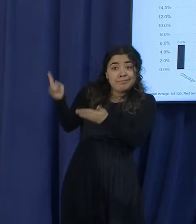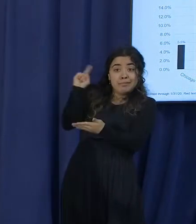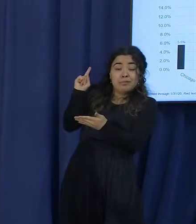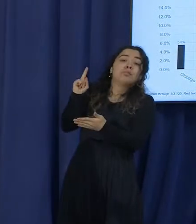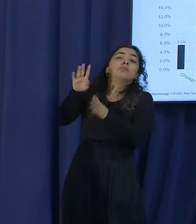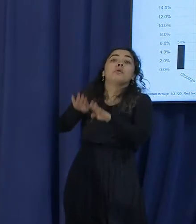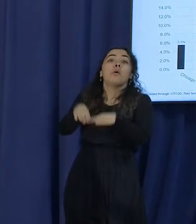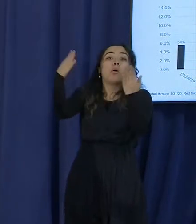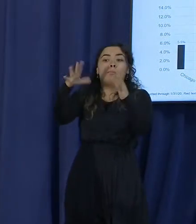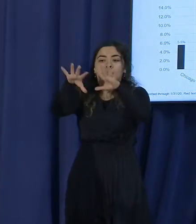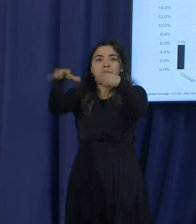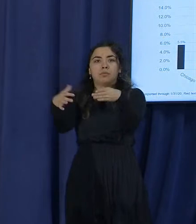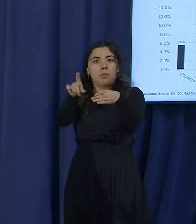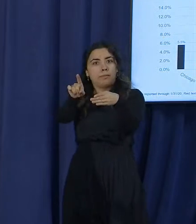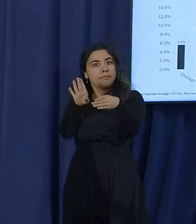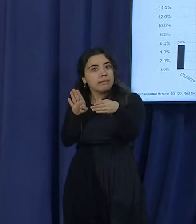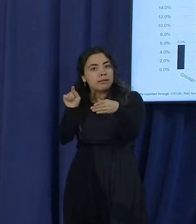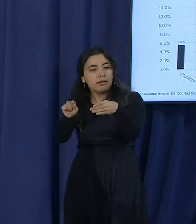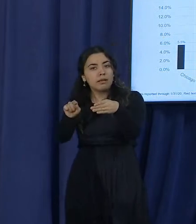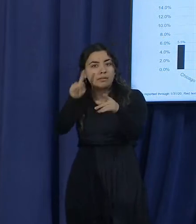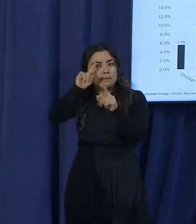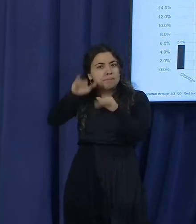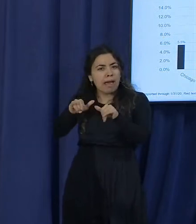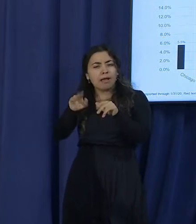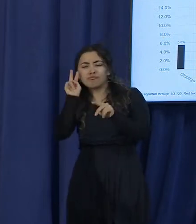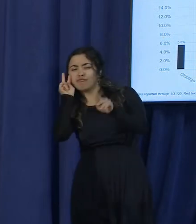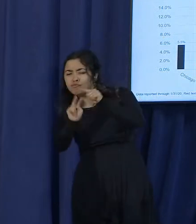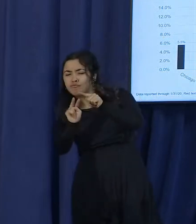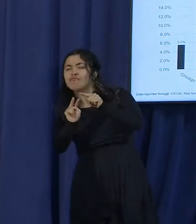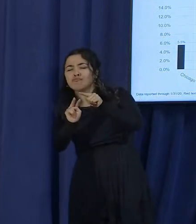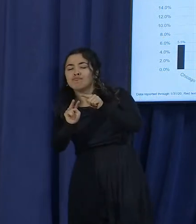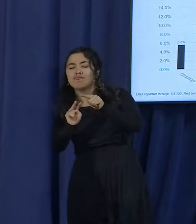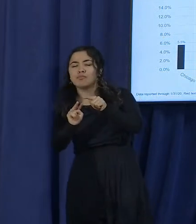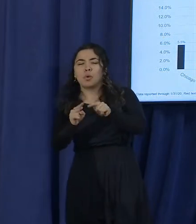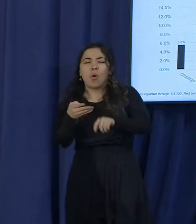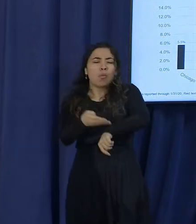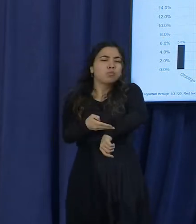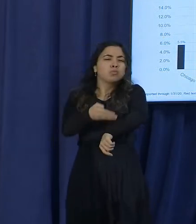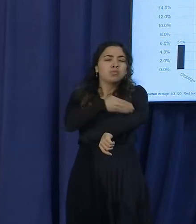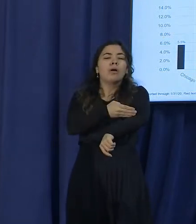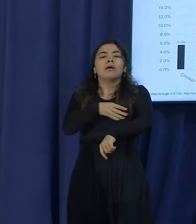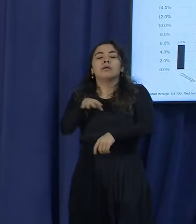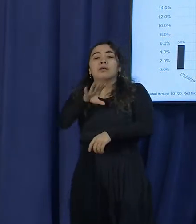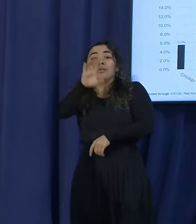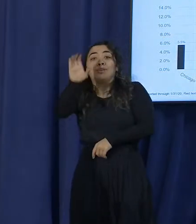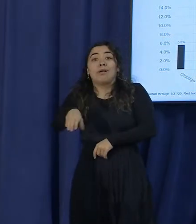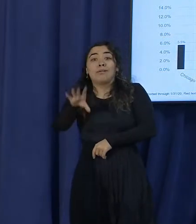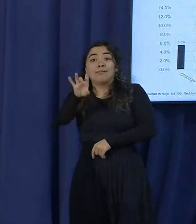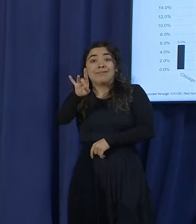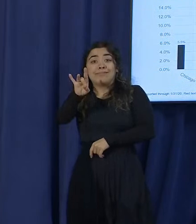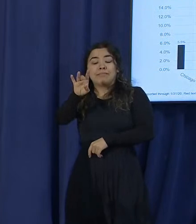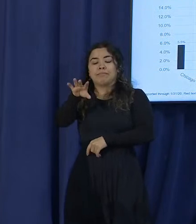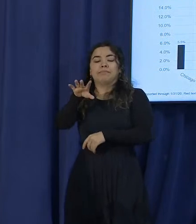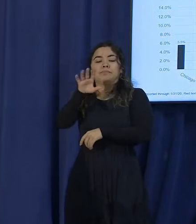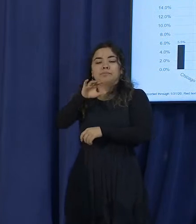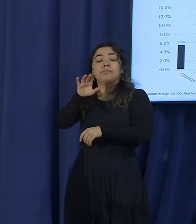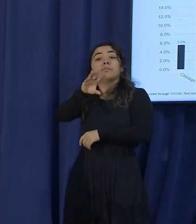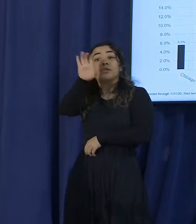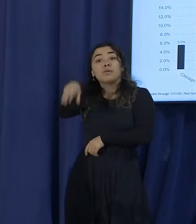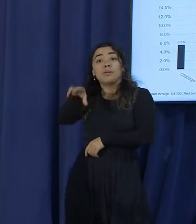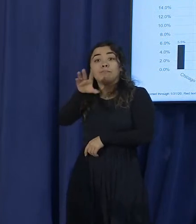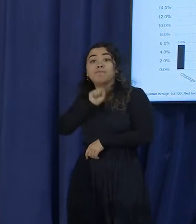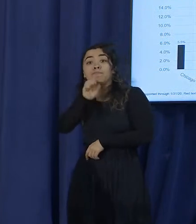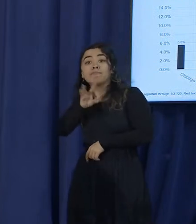we opened 1B, as expected, we saw big gains among Chicagoans 65 plus. So just over that